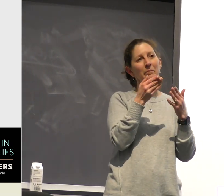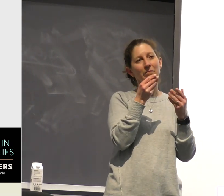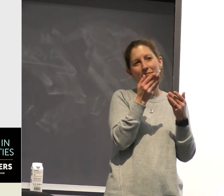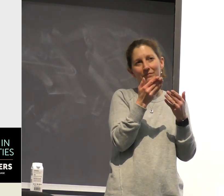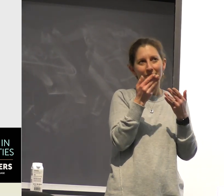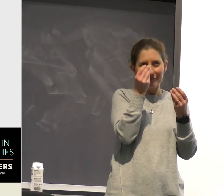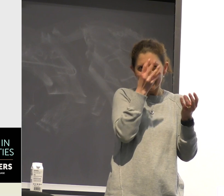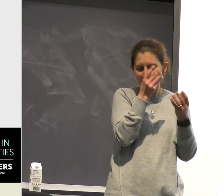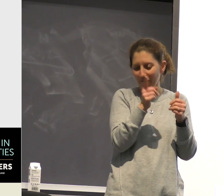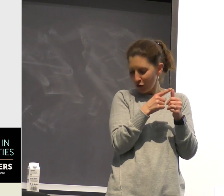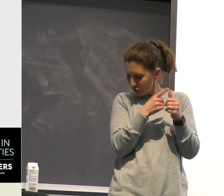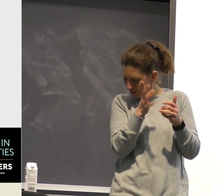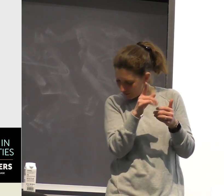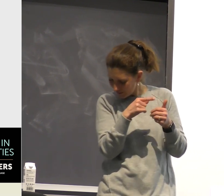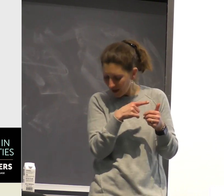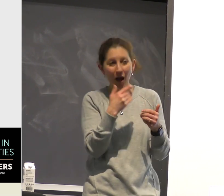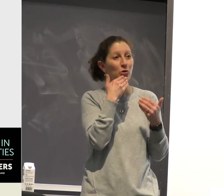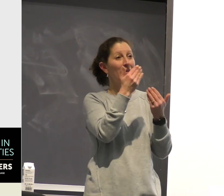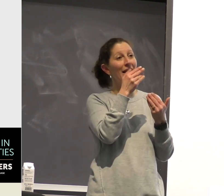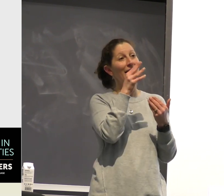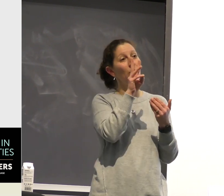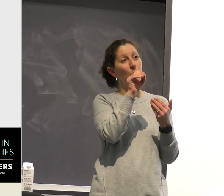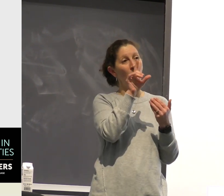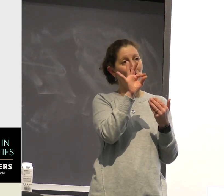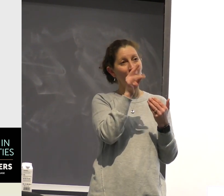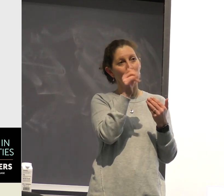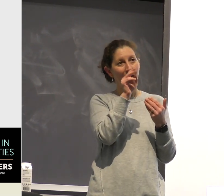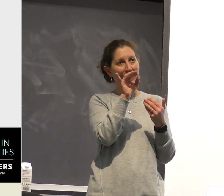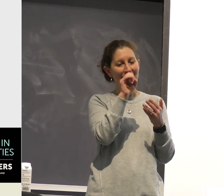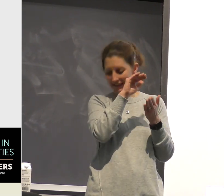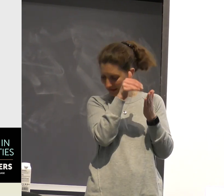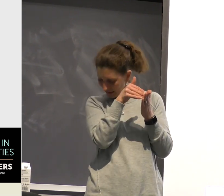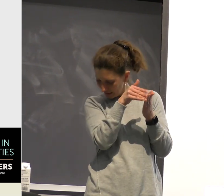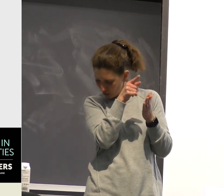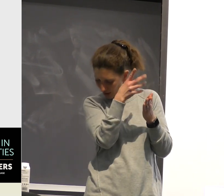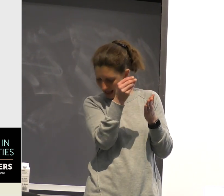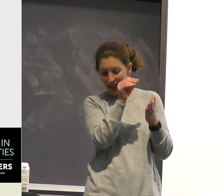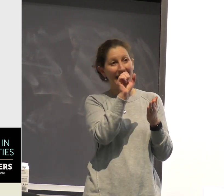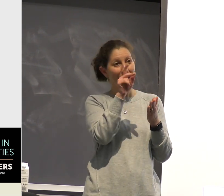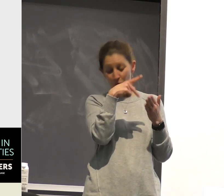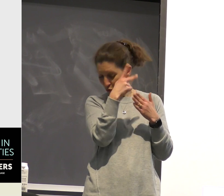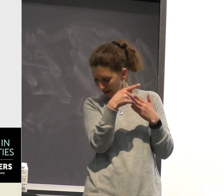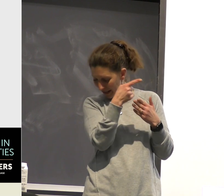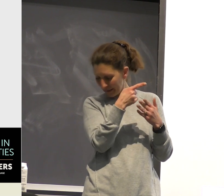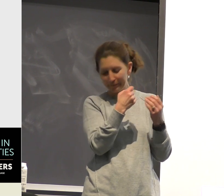Humanities Center. I want to share a few comments first. First of all, I'd like to thank the Wolf Humanities Center and the